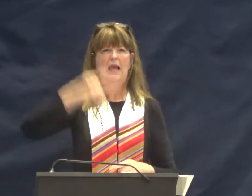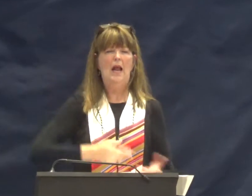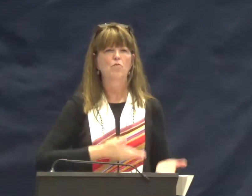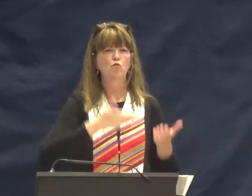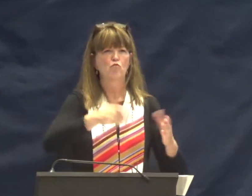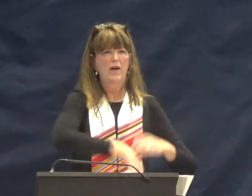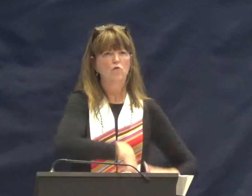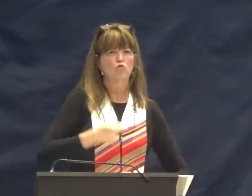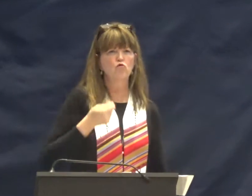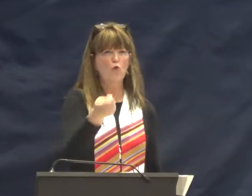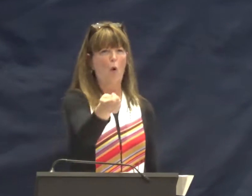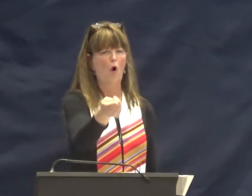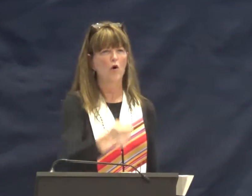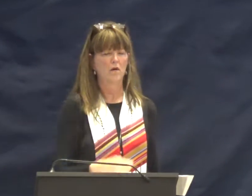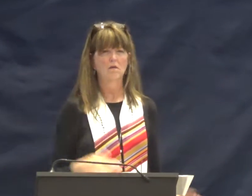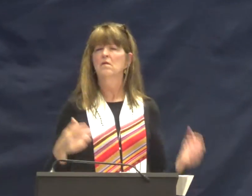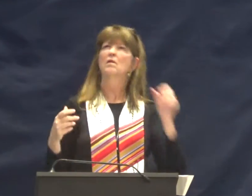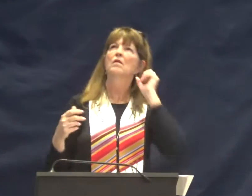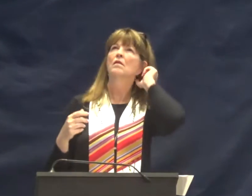peace, but I have come to bring a sword.